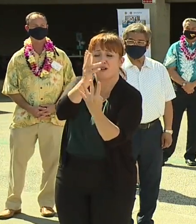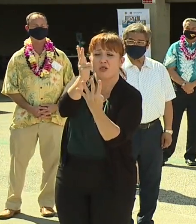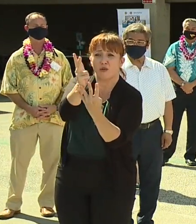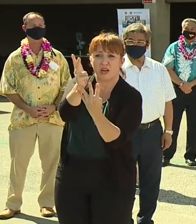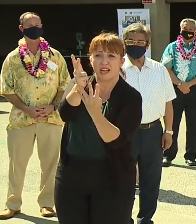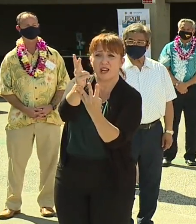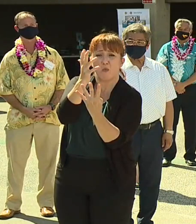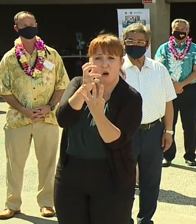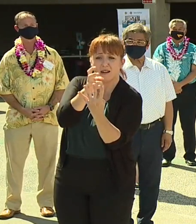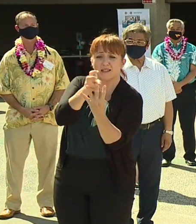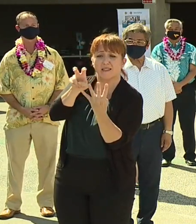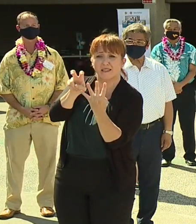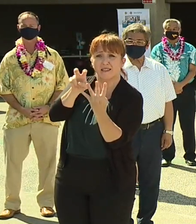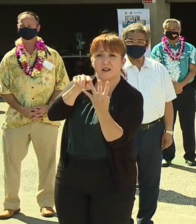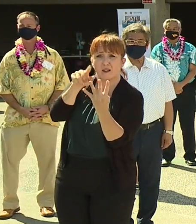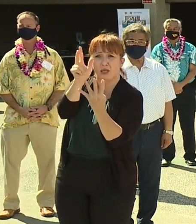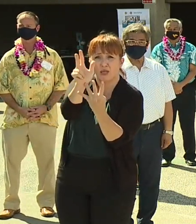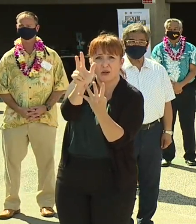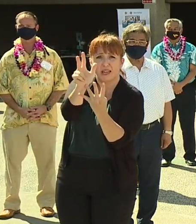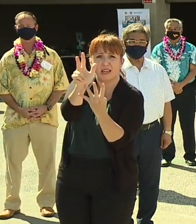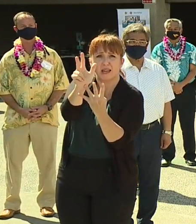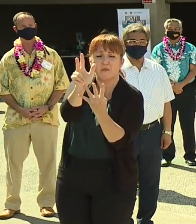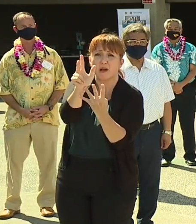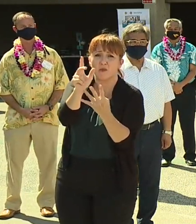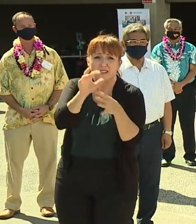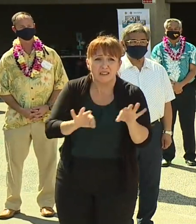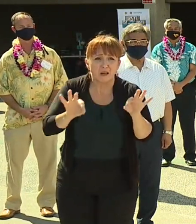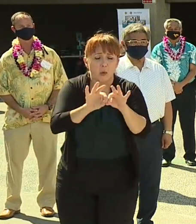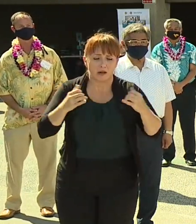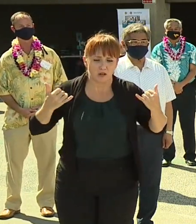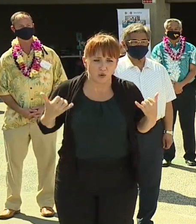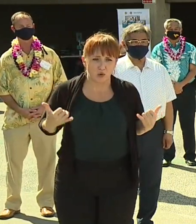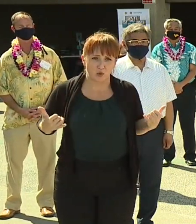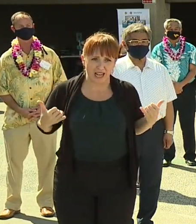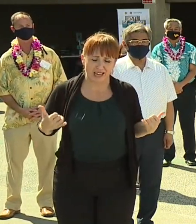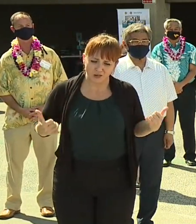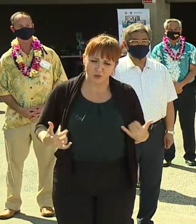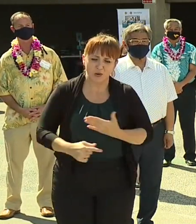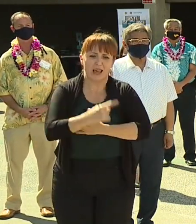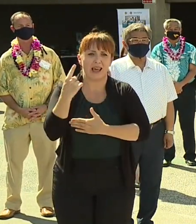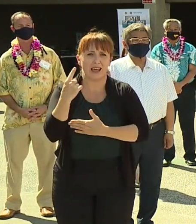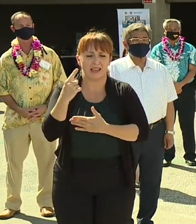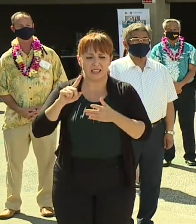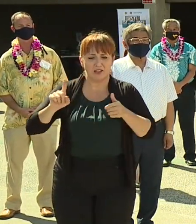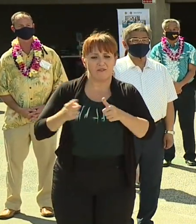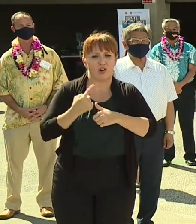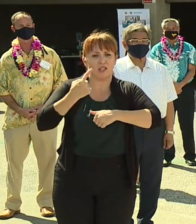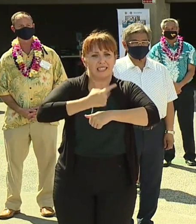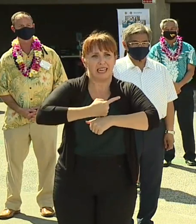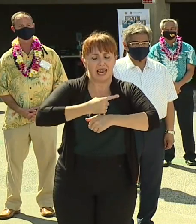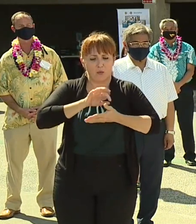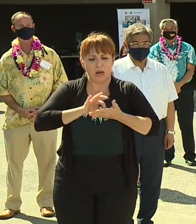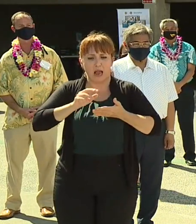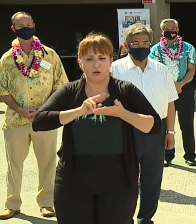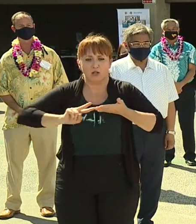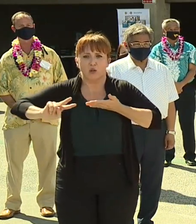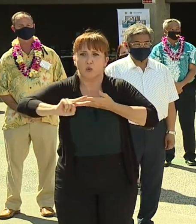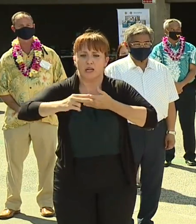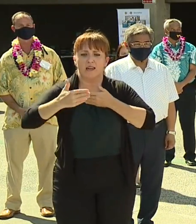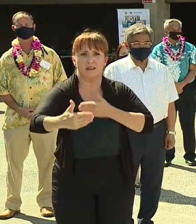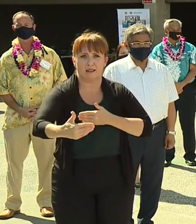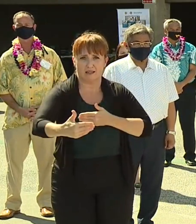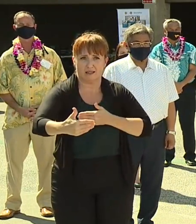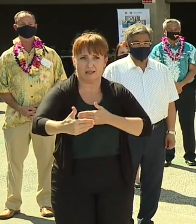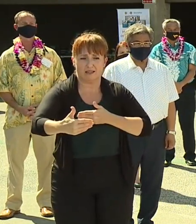three. And what's critical is today is the first day of the next 2-week period where we